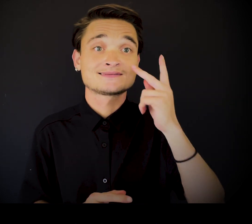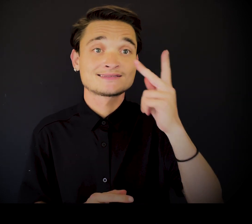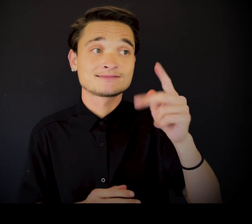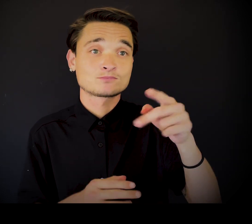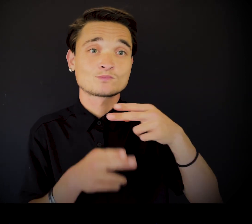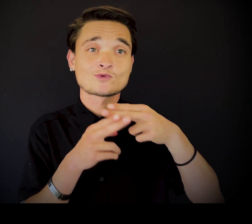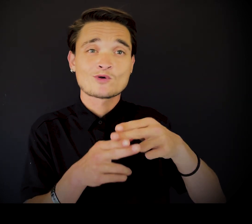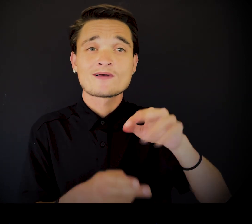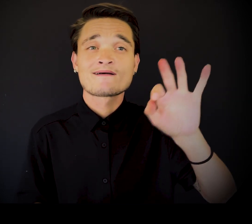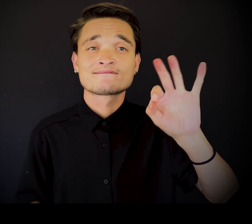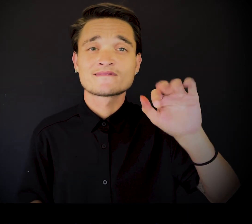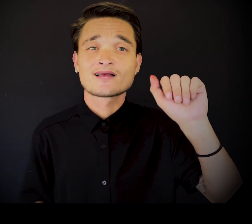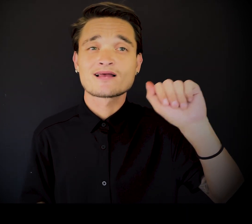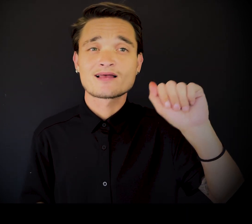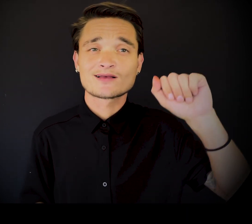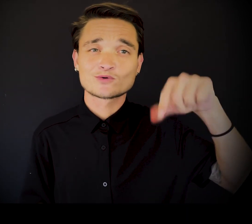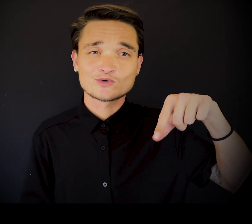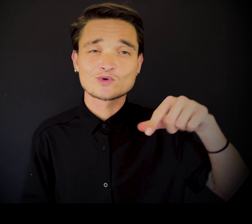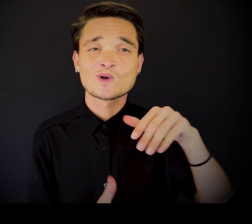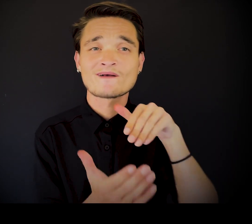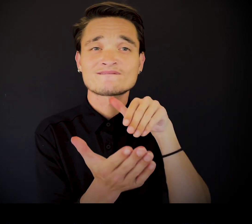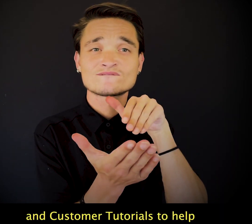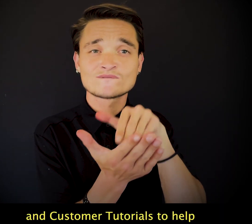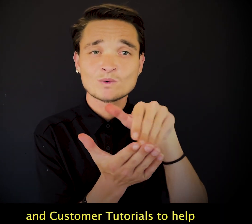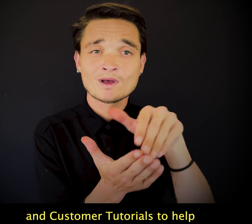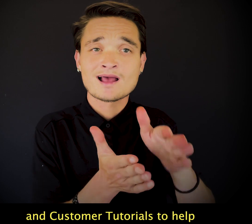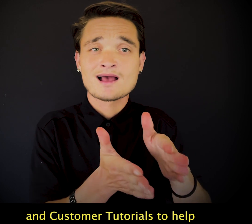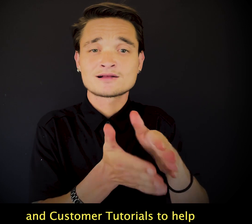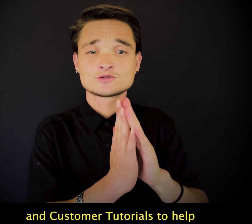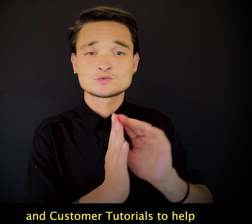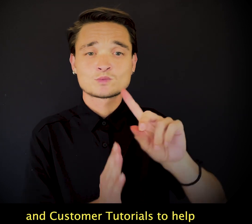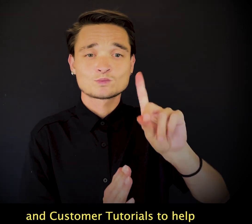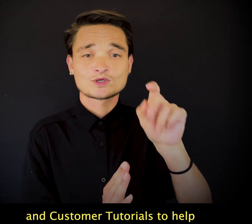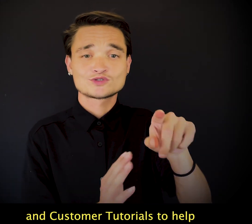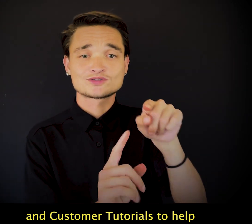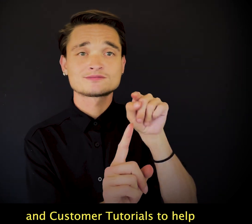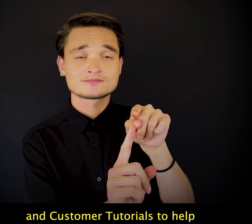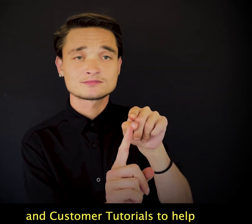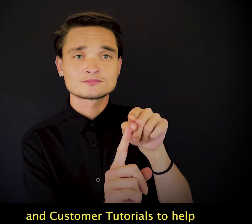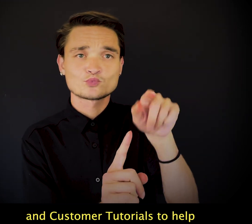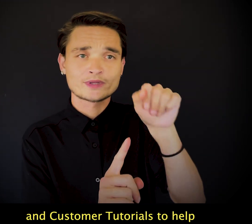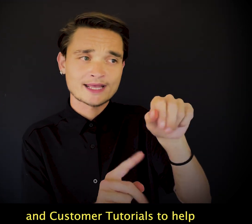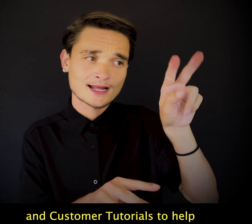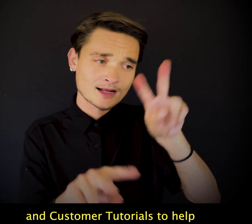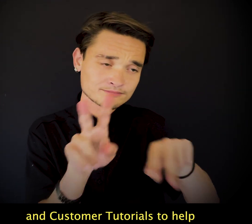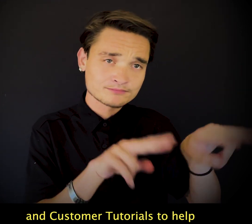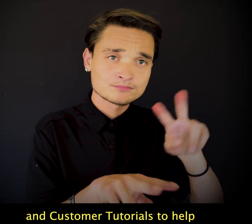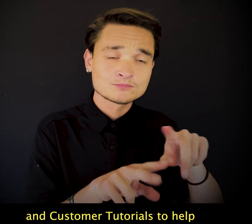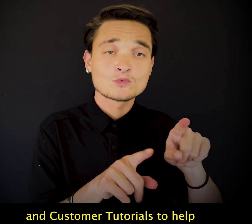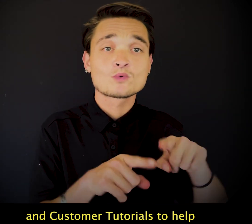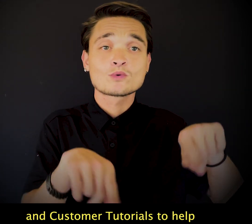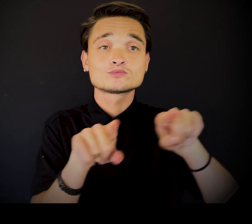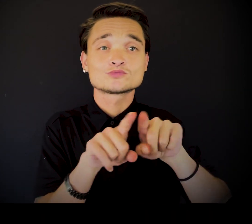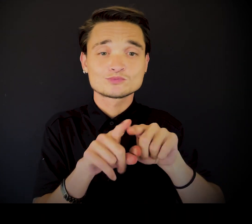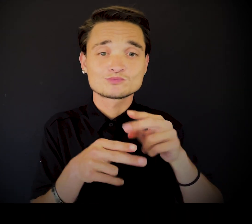See frequently asked questions, FAQs, and customer tutorials to help you get started with ny.gov ID.